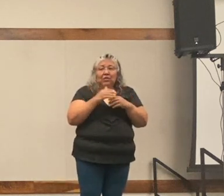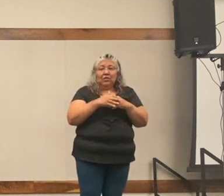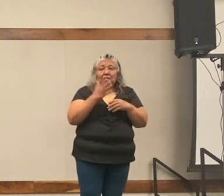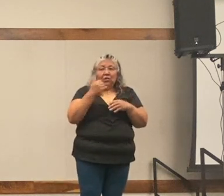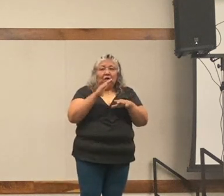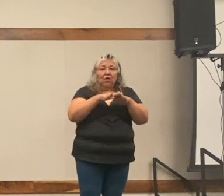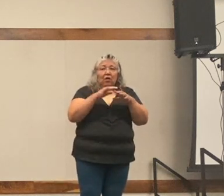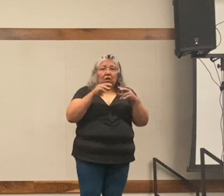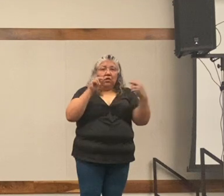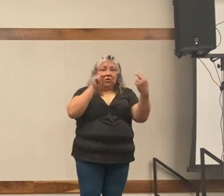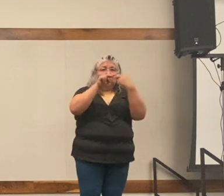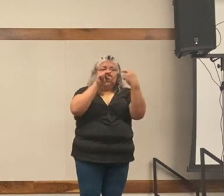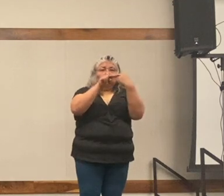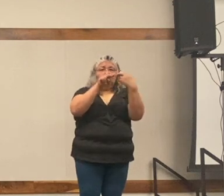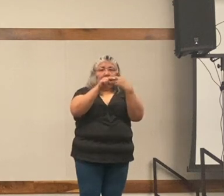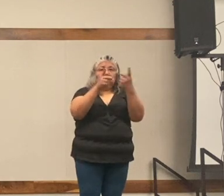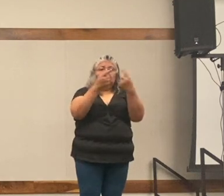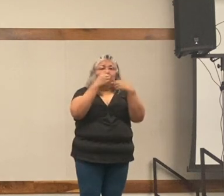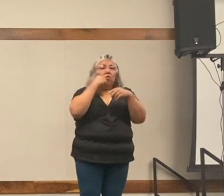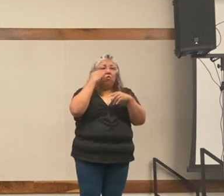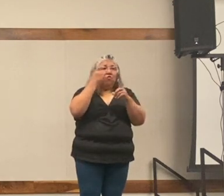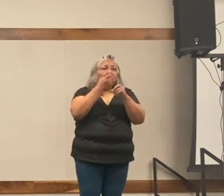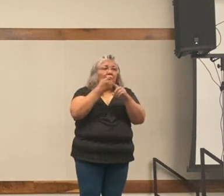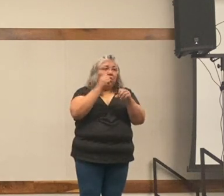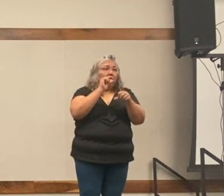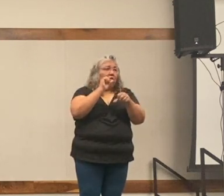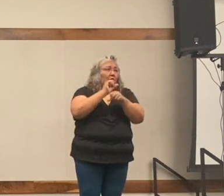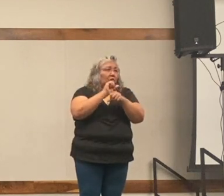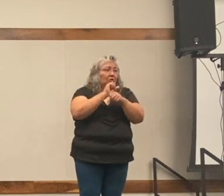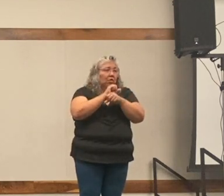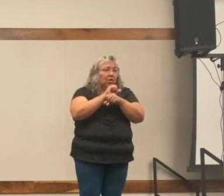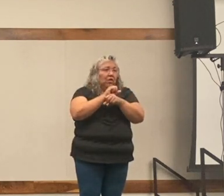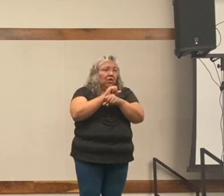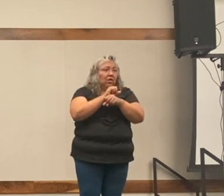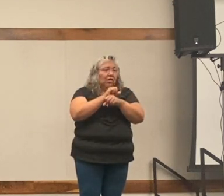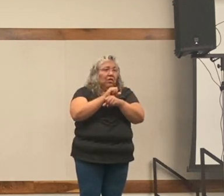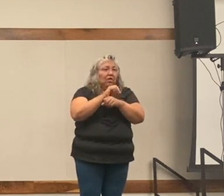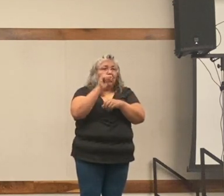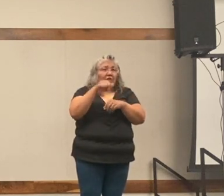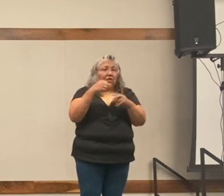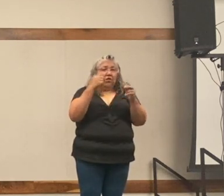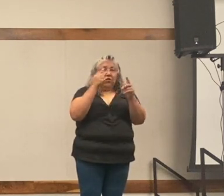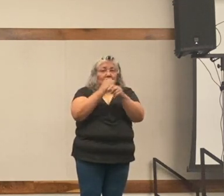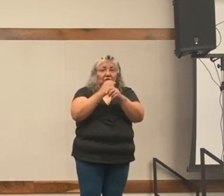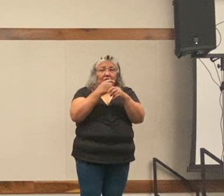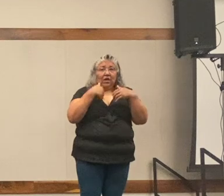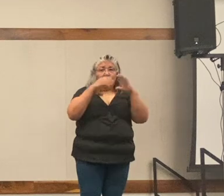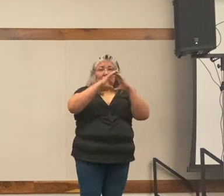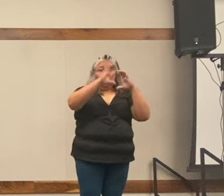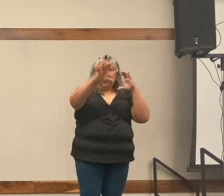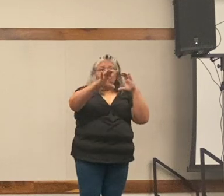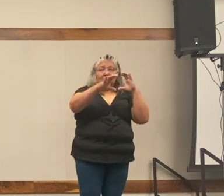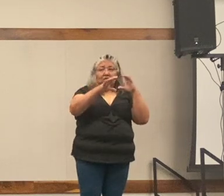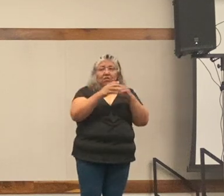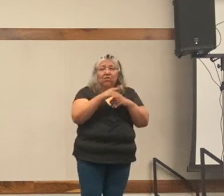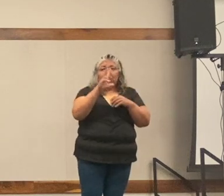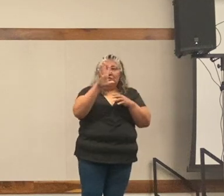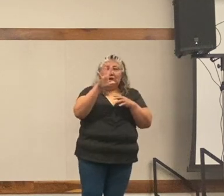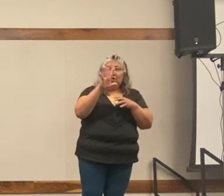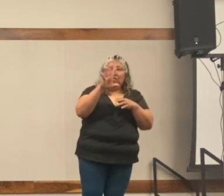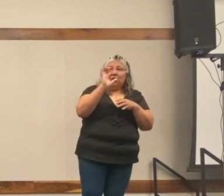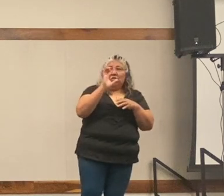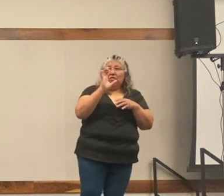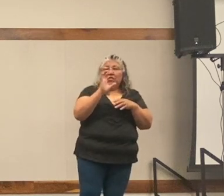was on a two-lane highway, and he's coming home from work. And this truck carrying a trailer, it's a